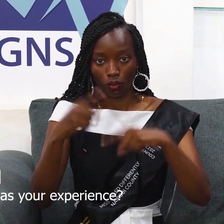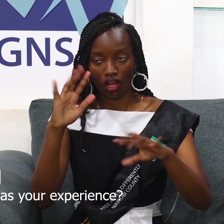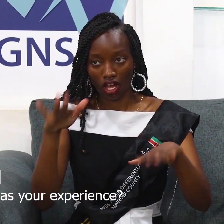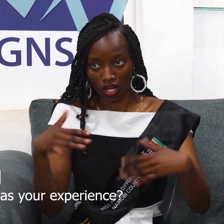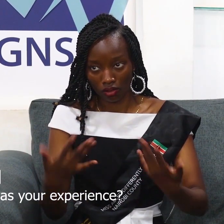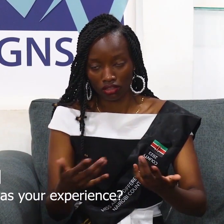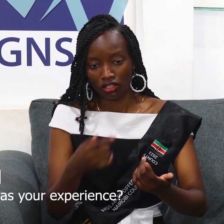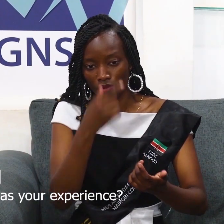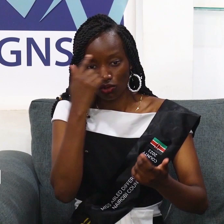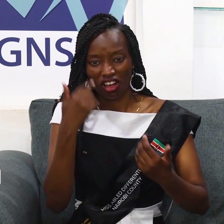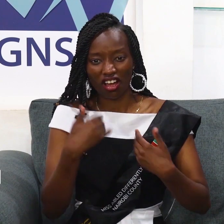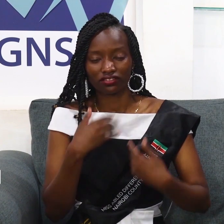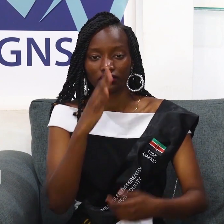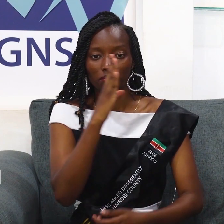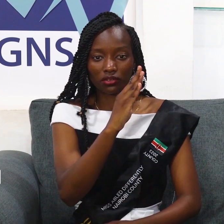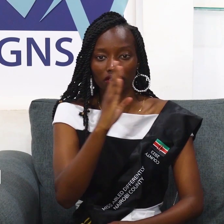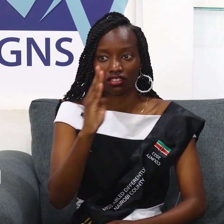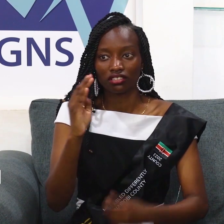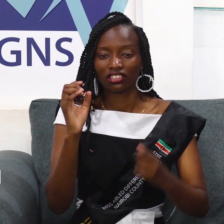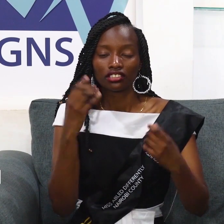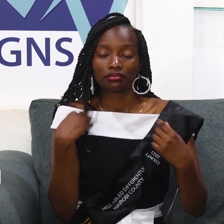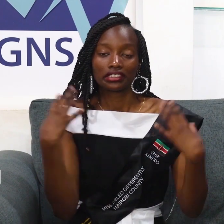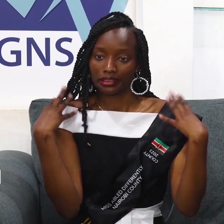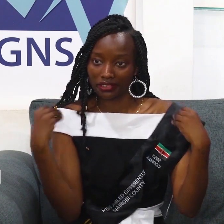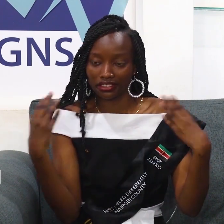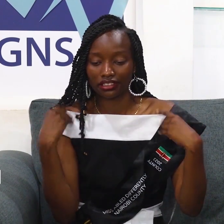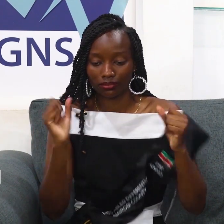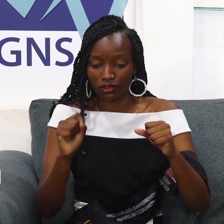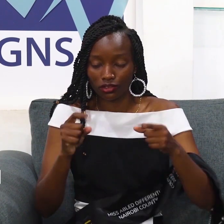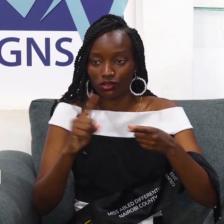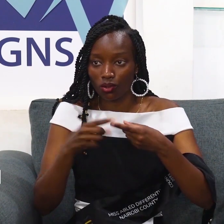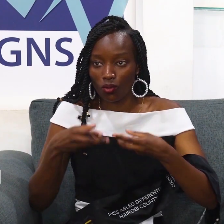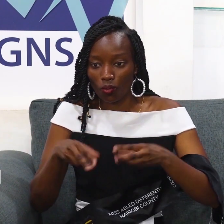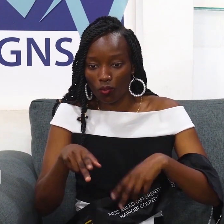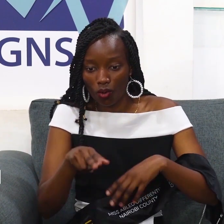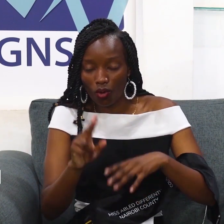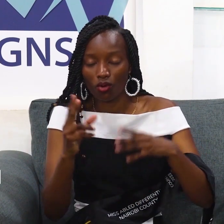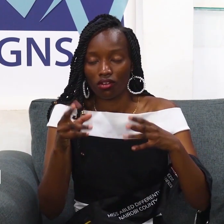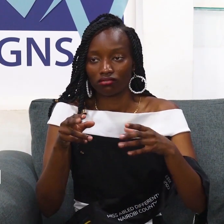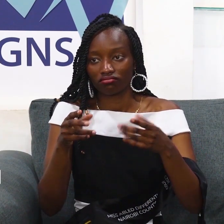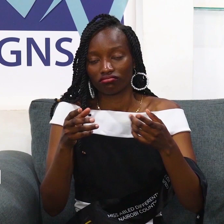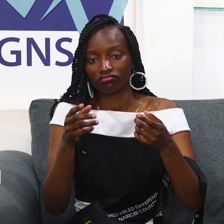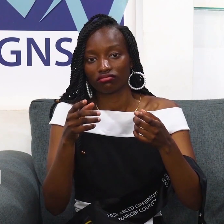I remember when I won this competition, I had really taken a lot of time to practice my